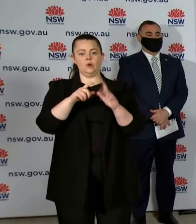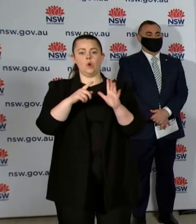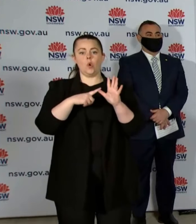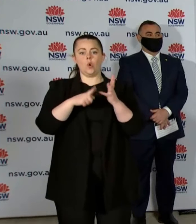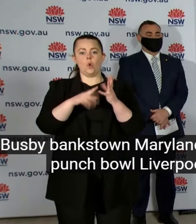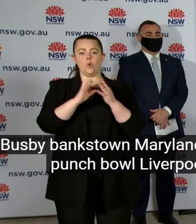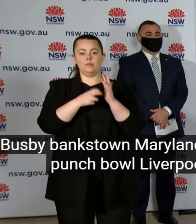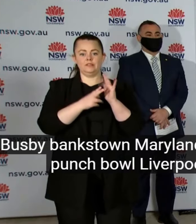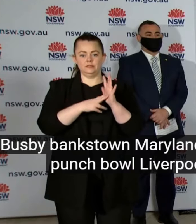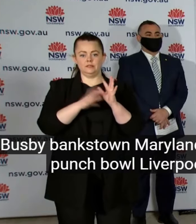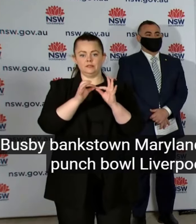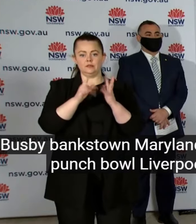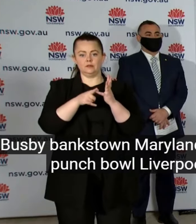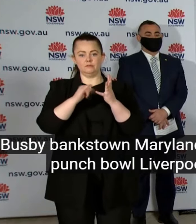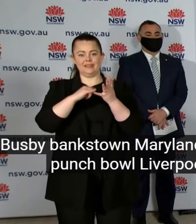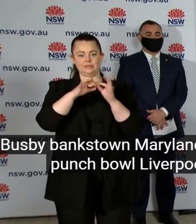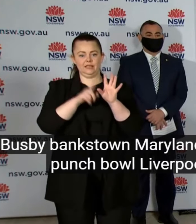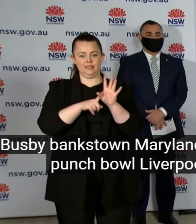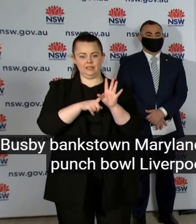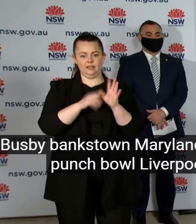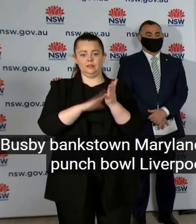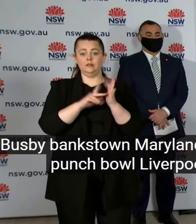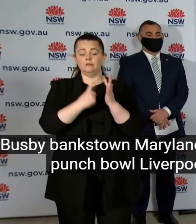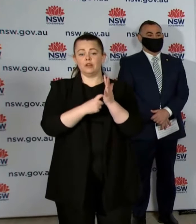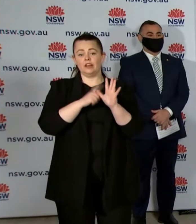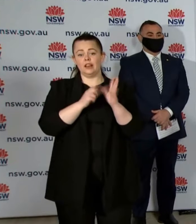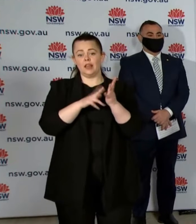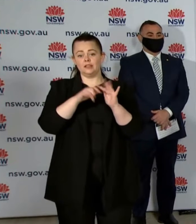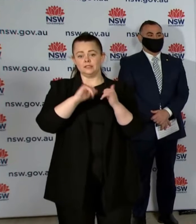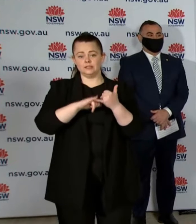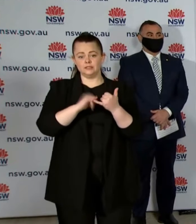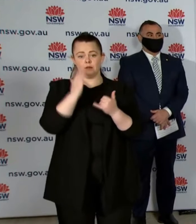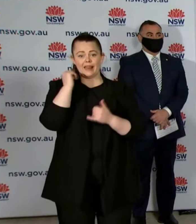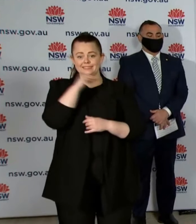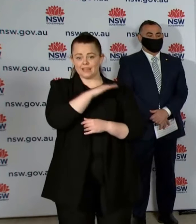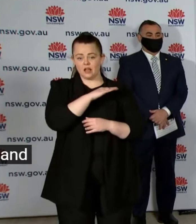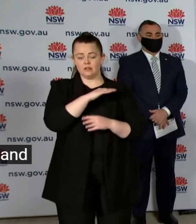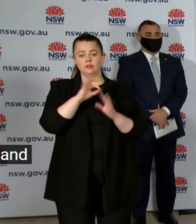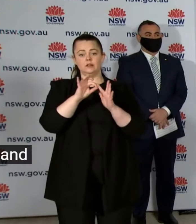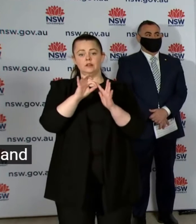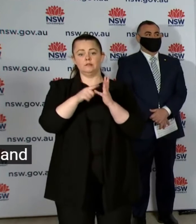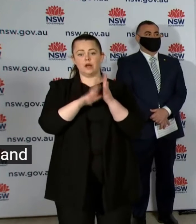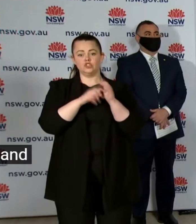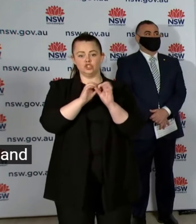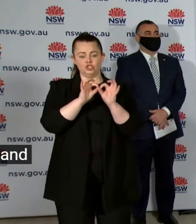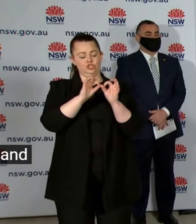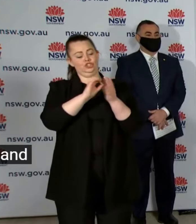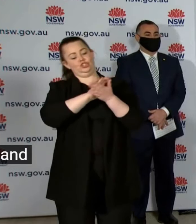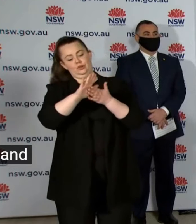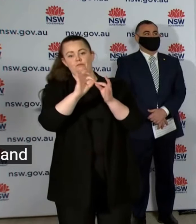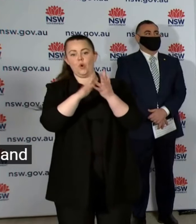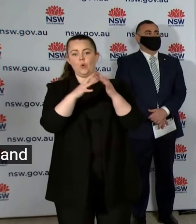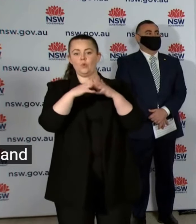Bankstown, Marylands, Blacktown, Punchbowl, Liverpool and Yagoona. I'd also like to